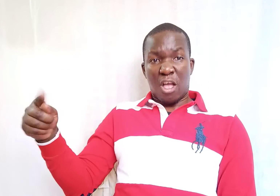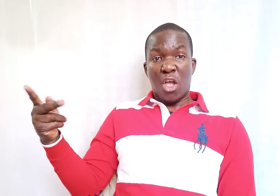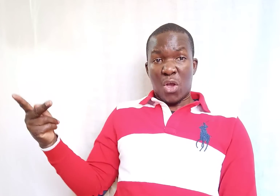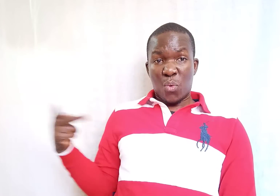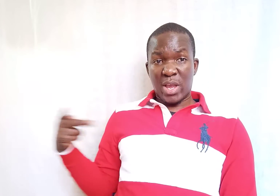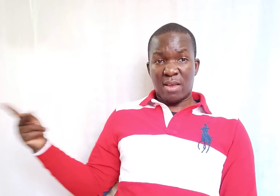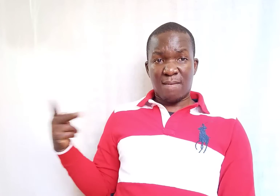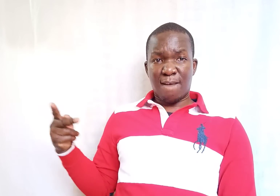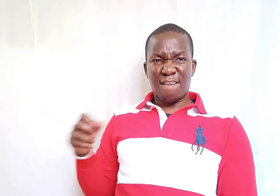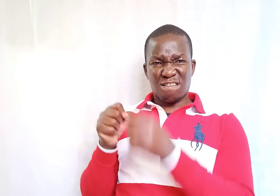we,